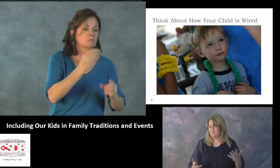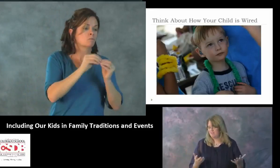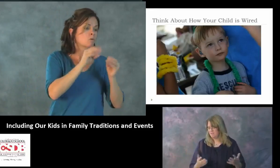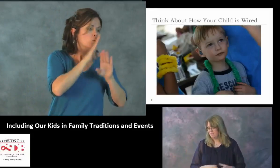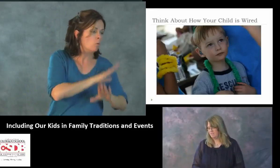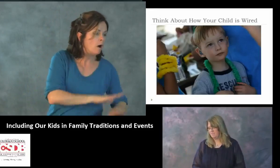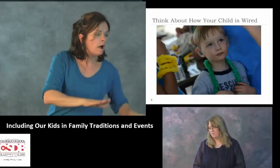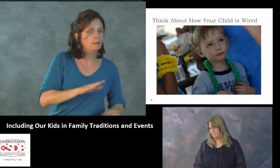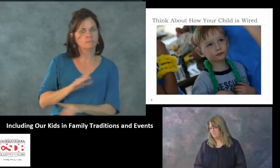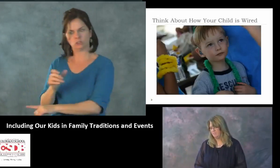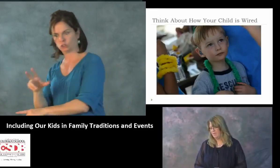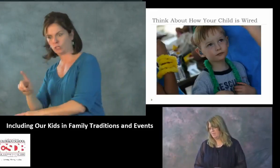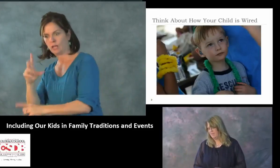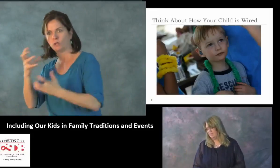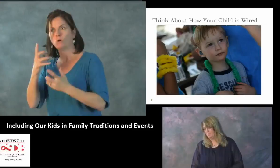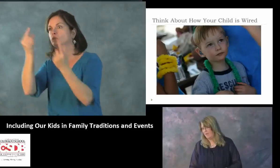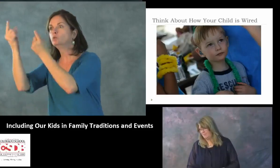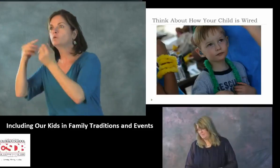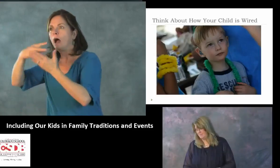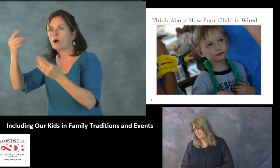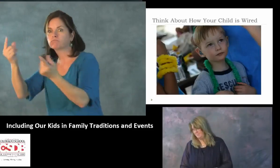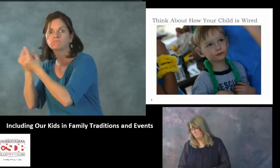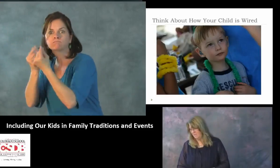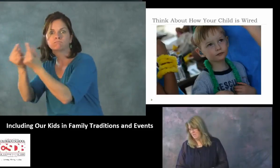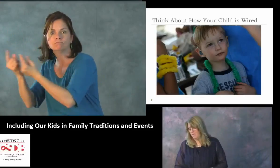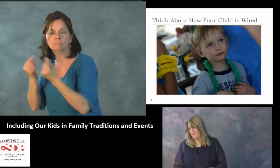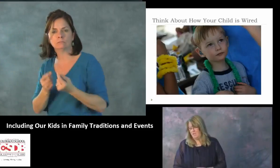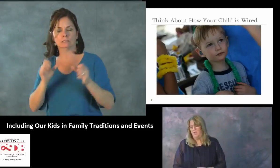about, it can be difficult to find that balance.